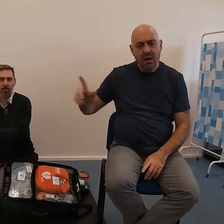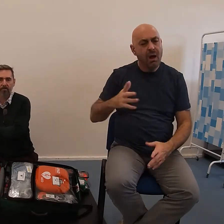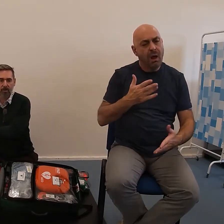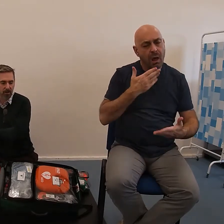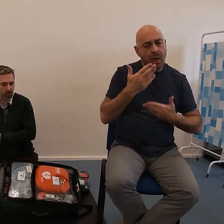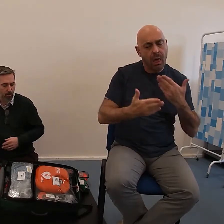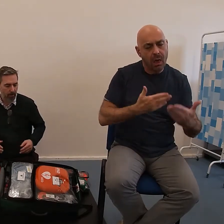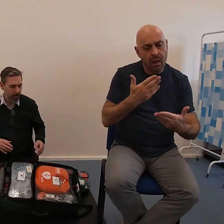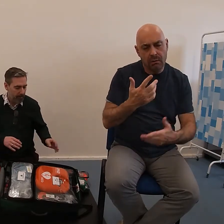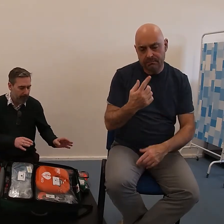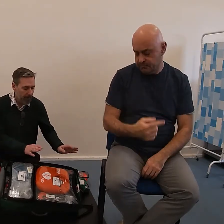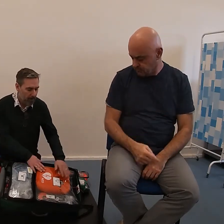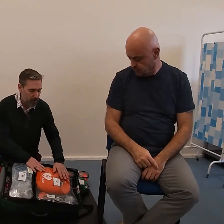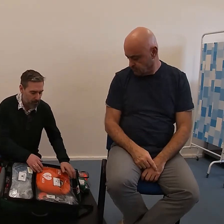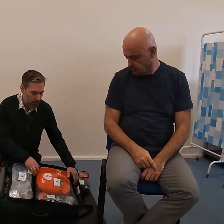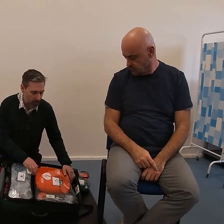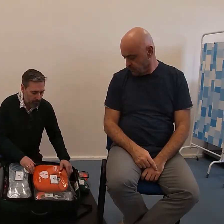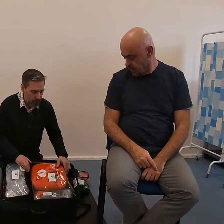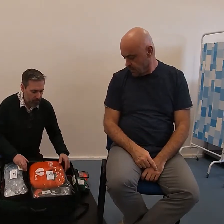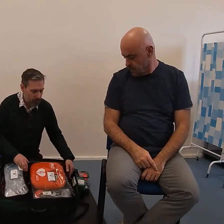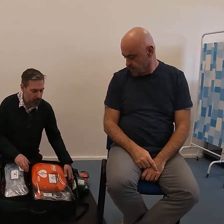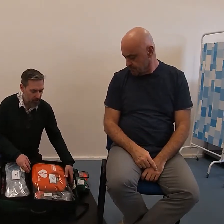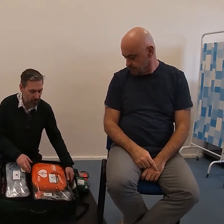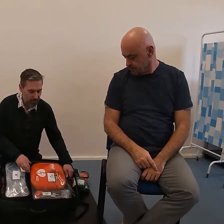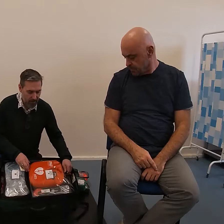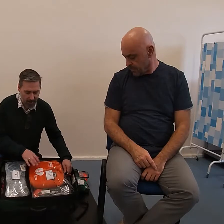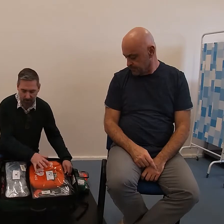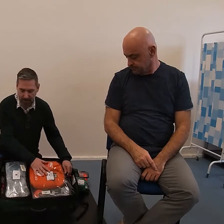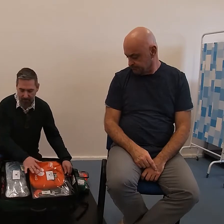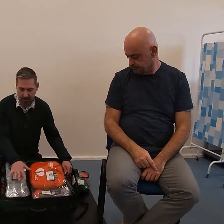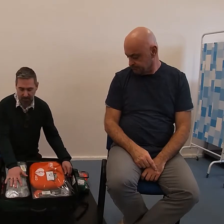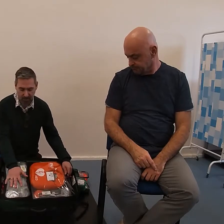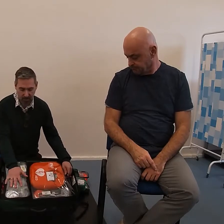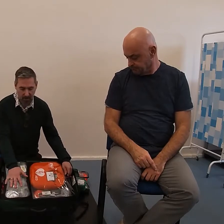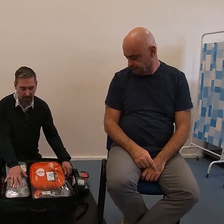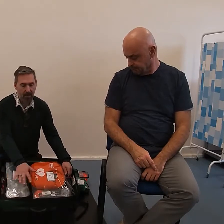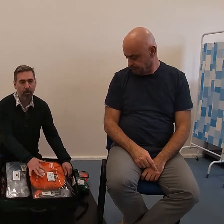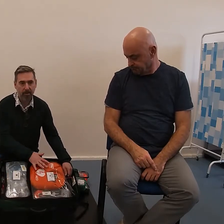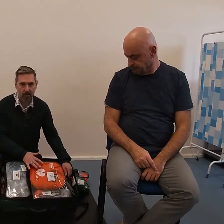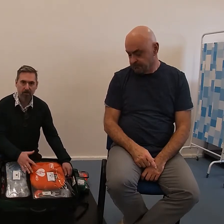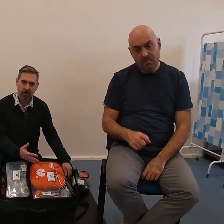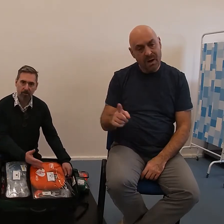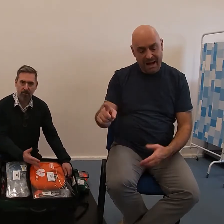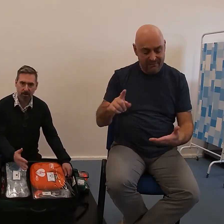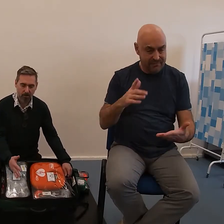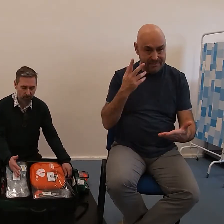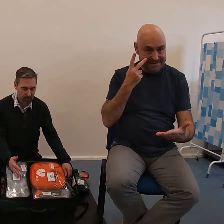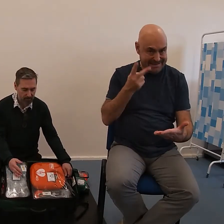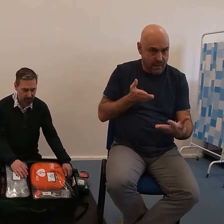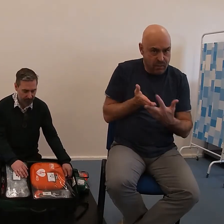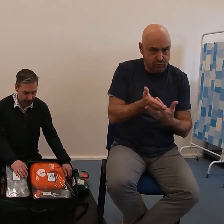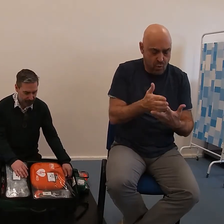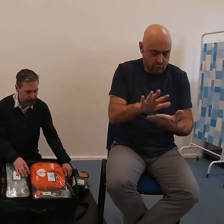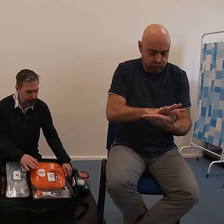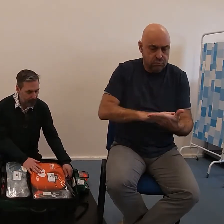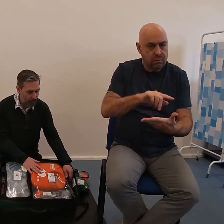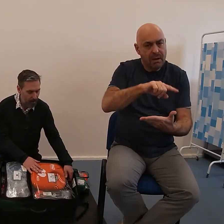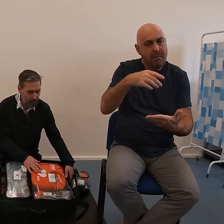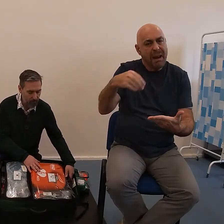work our way through each one. So you can see that each pouch has a clear window so you can see